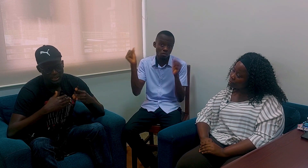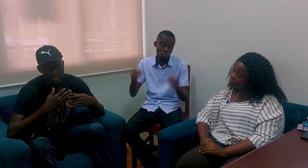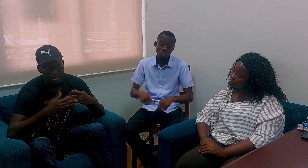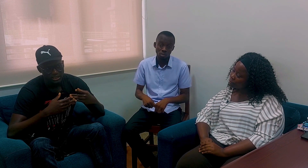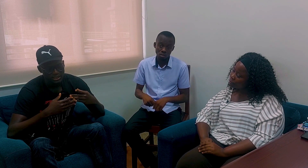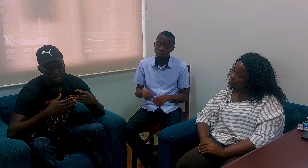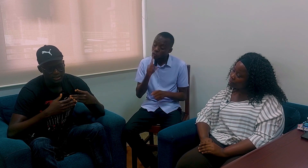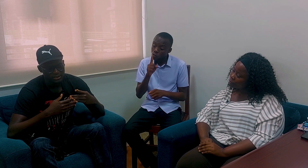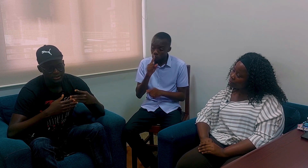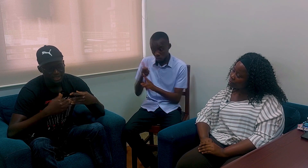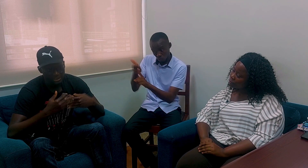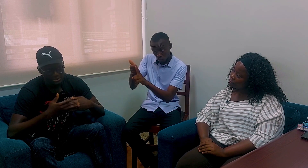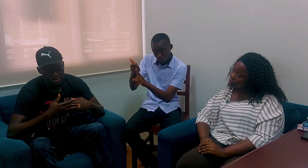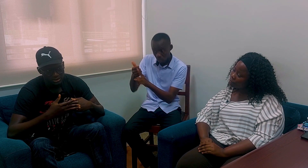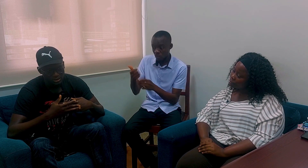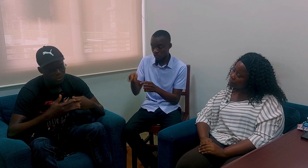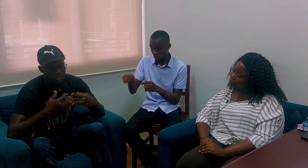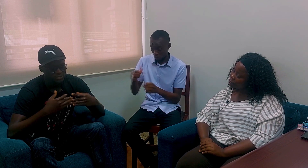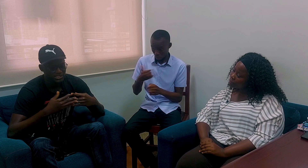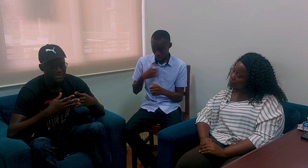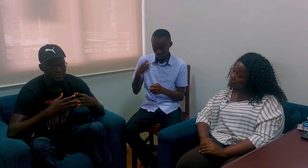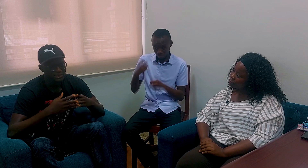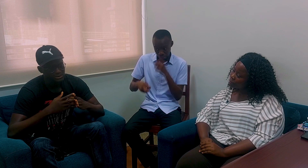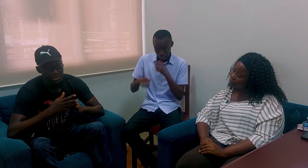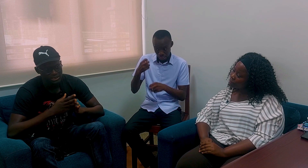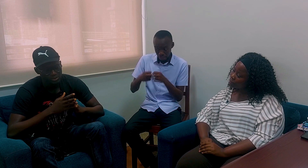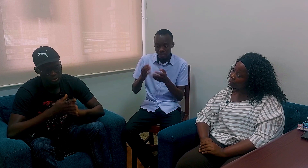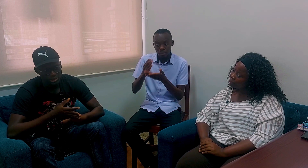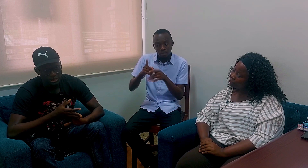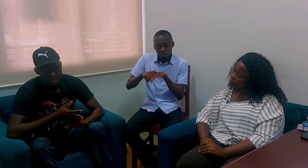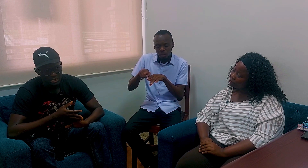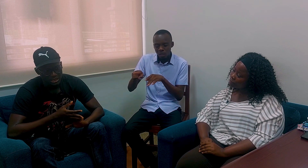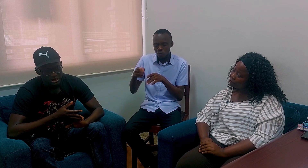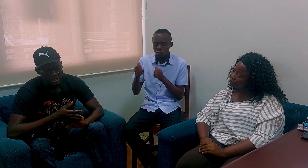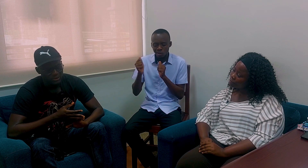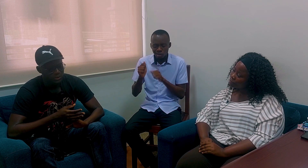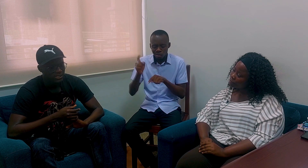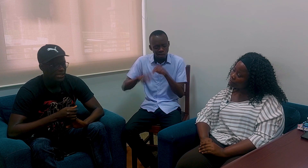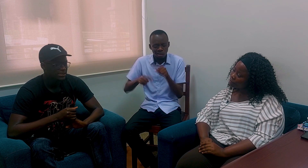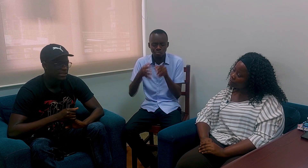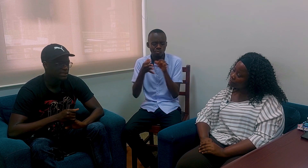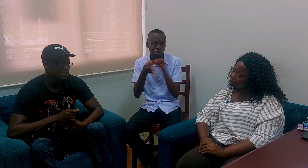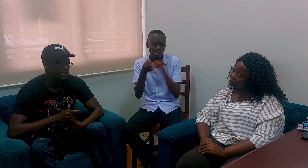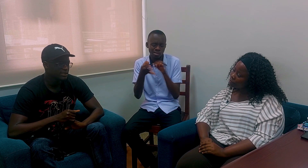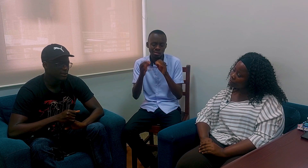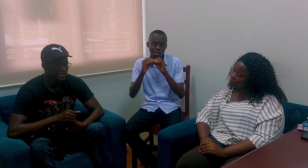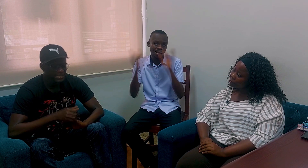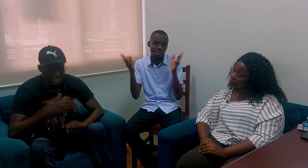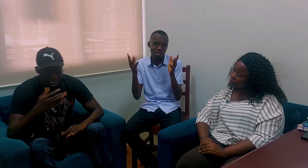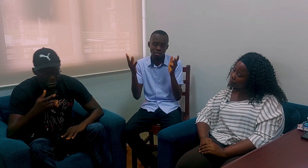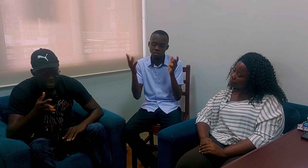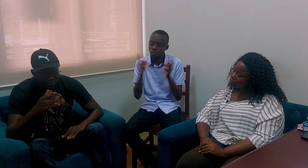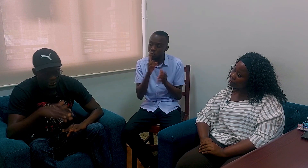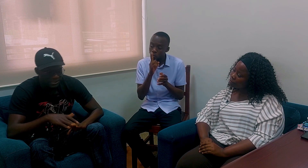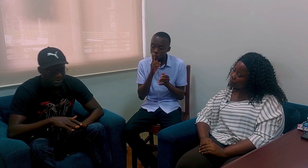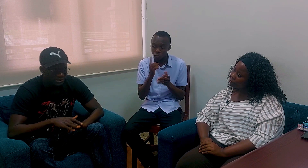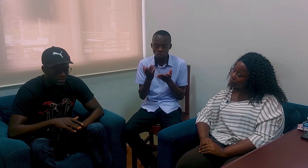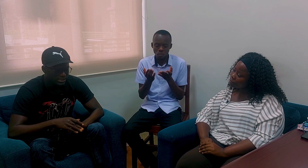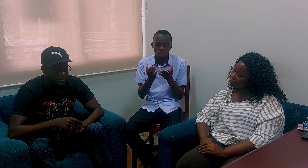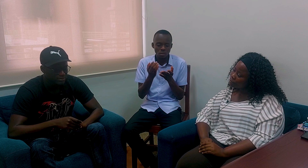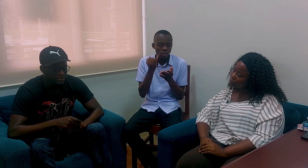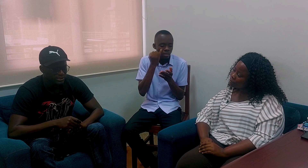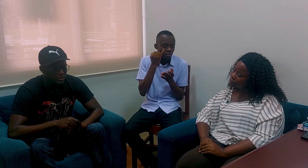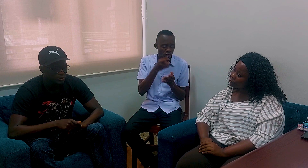through the challenge, you yourself can't even explain it properly. So the idea is, when they can't